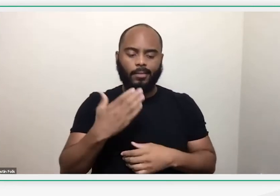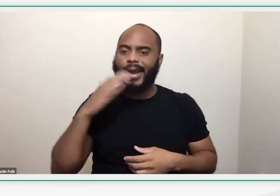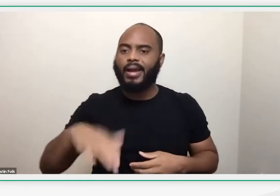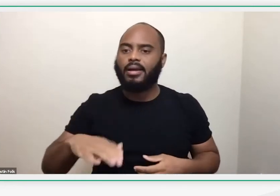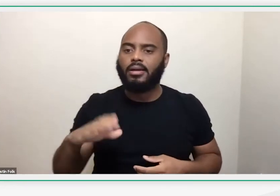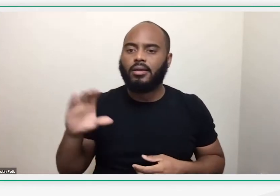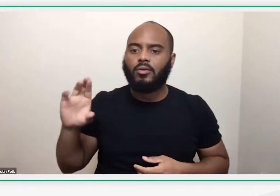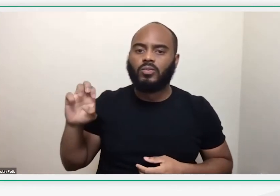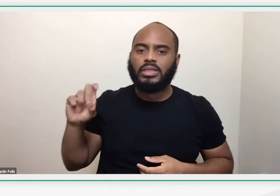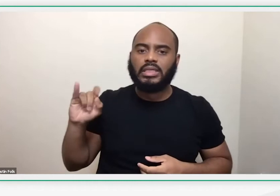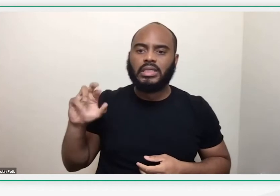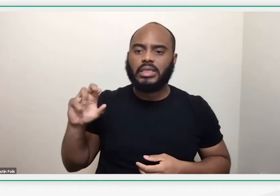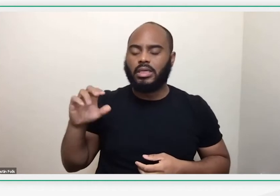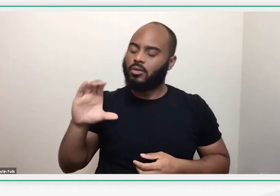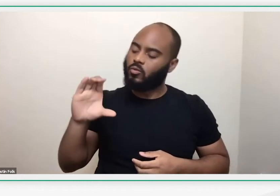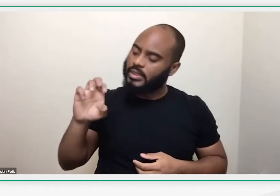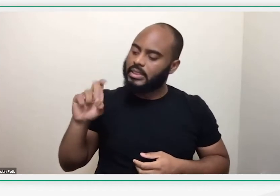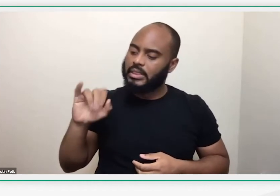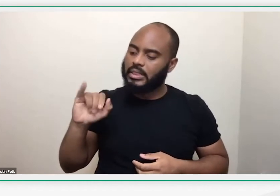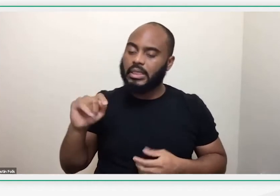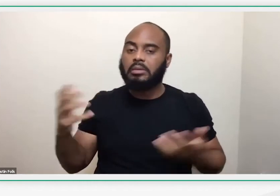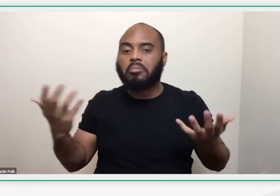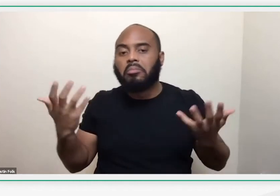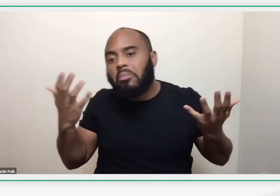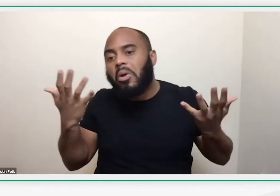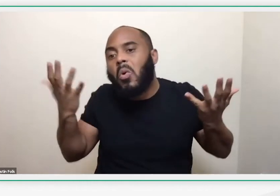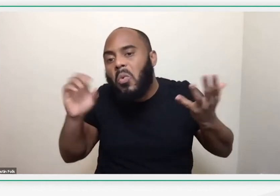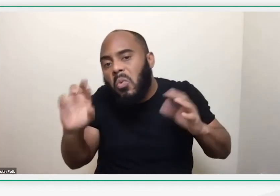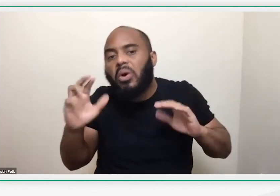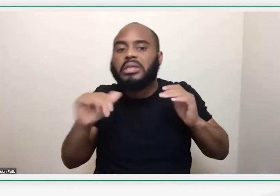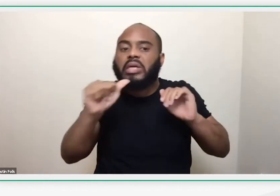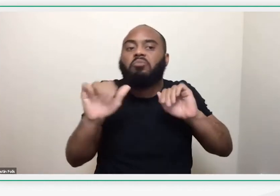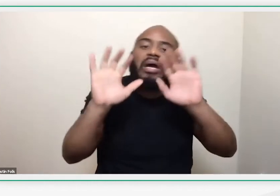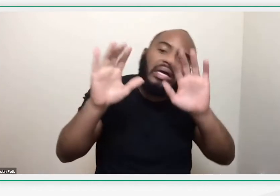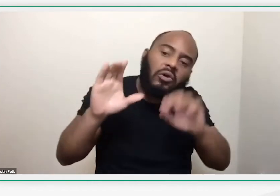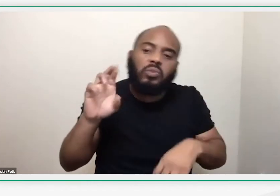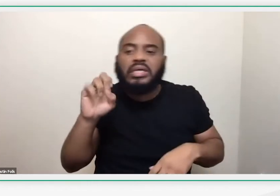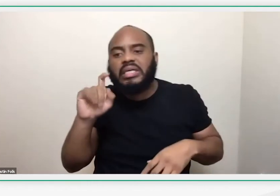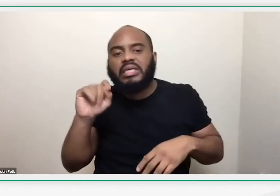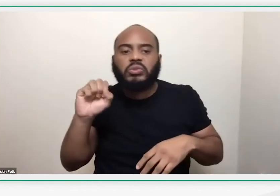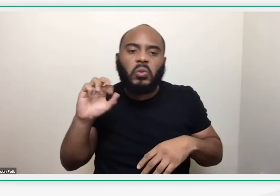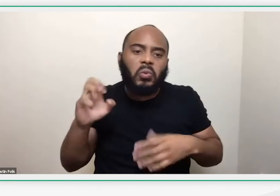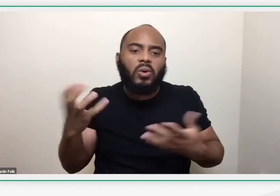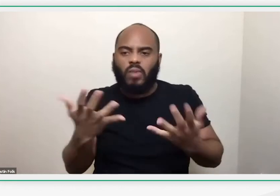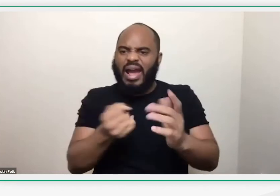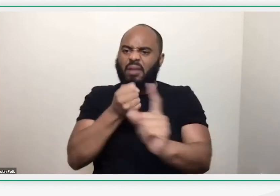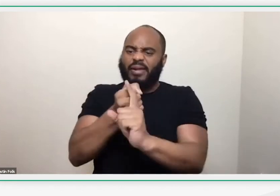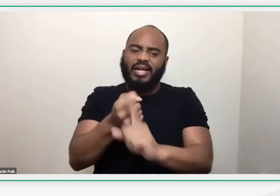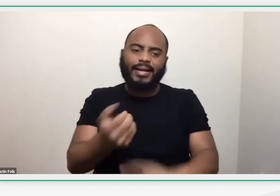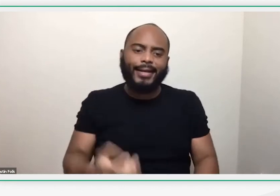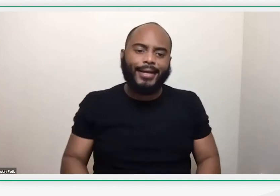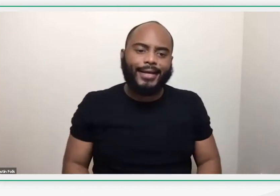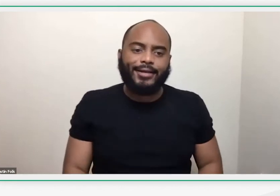Now I'd like to discuss what the impacts are of having bad credit, or let's just refer to it